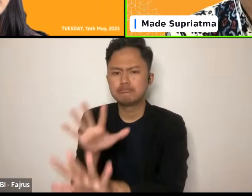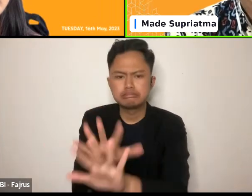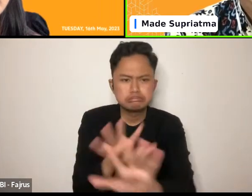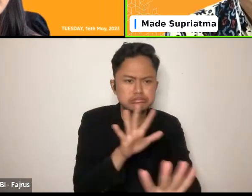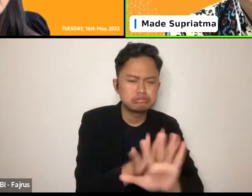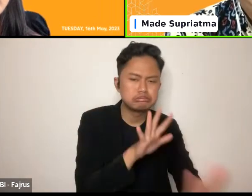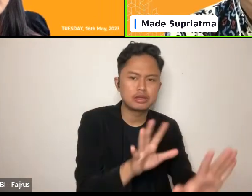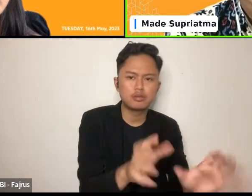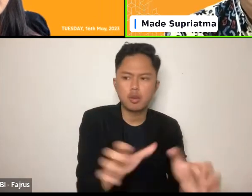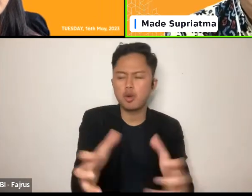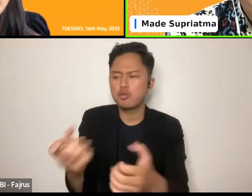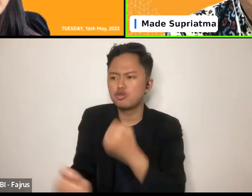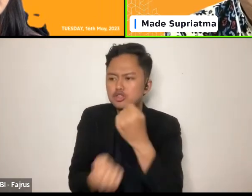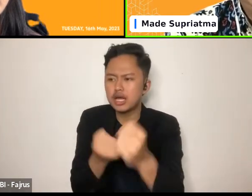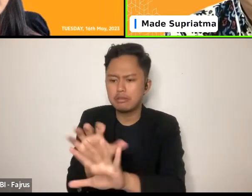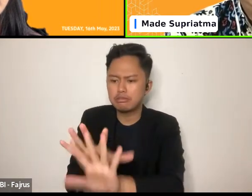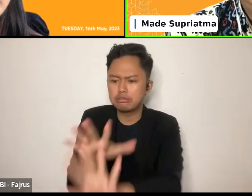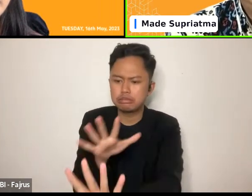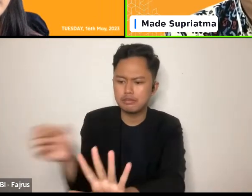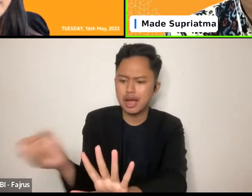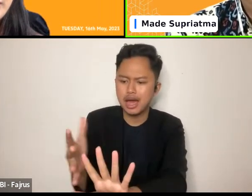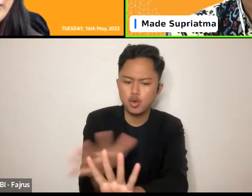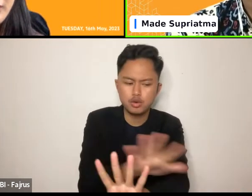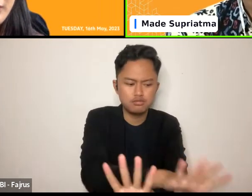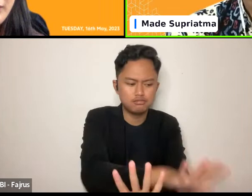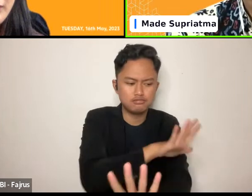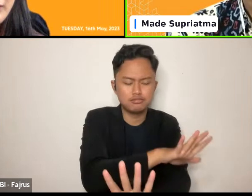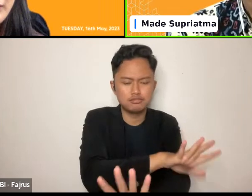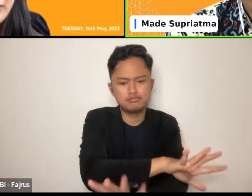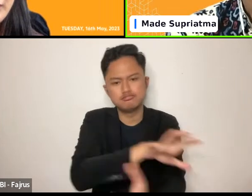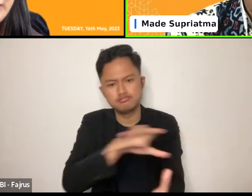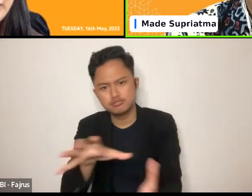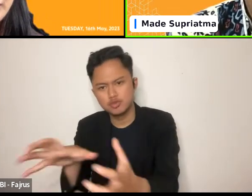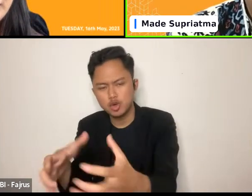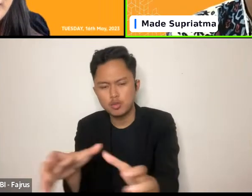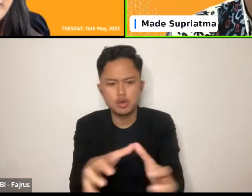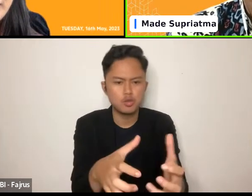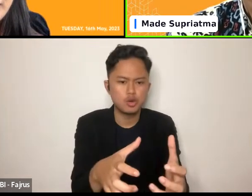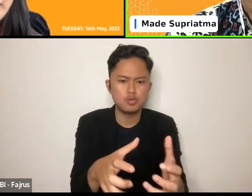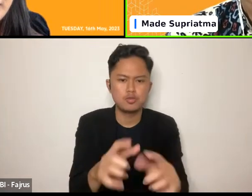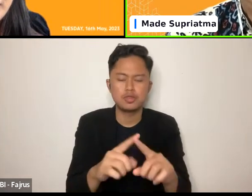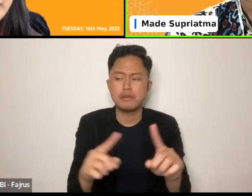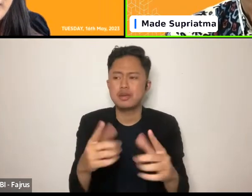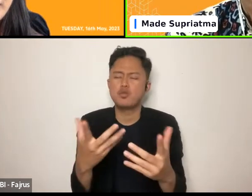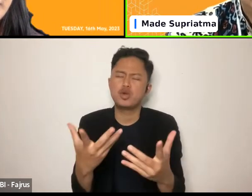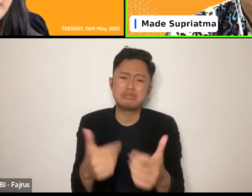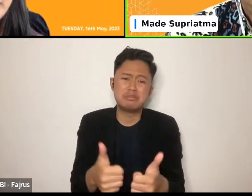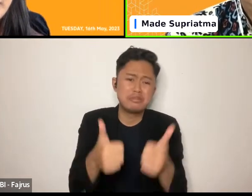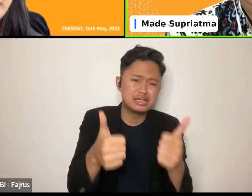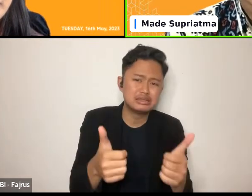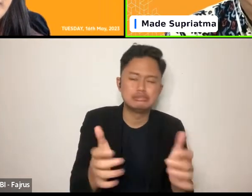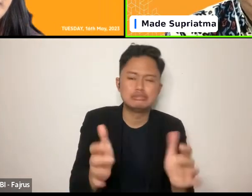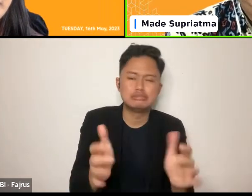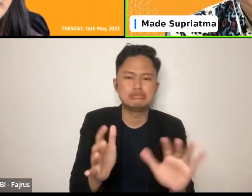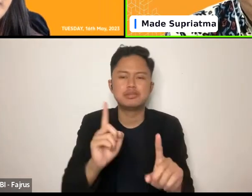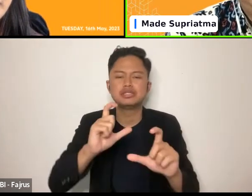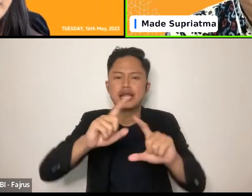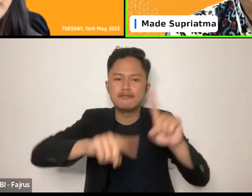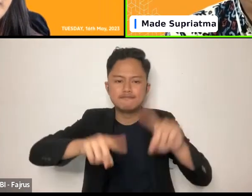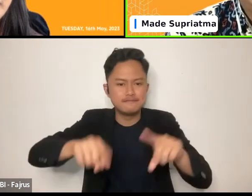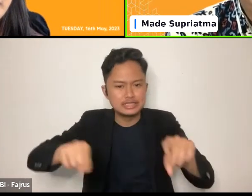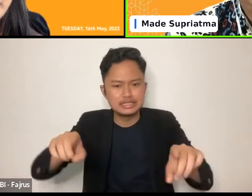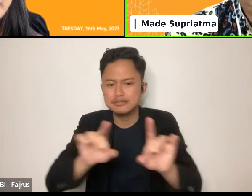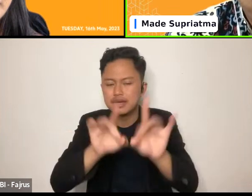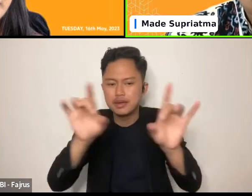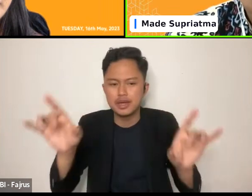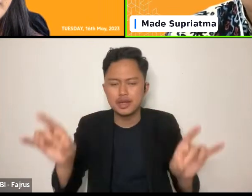influence. But now I think they try to work out on that difference. And